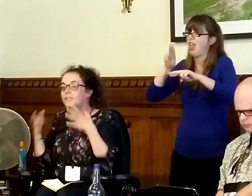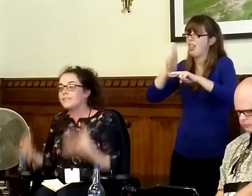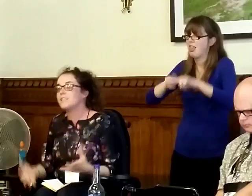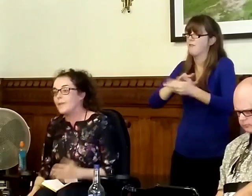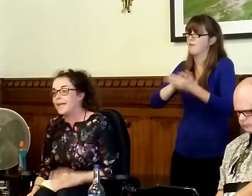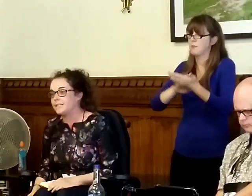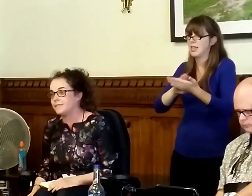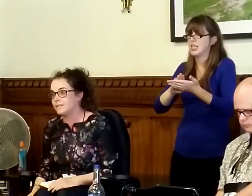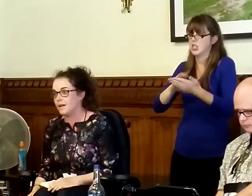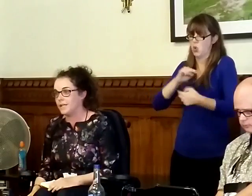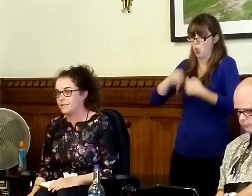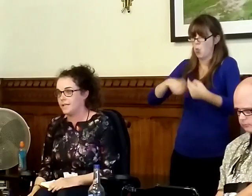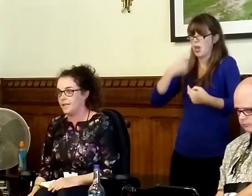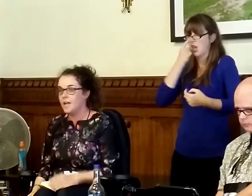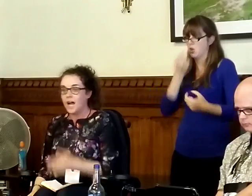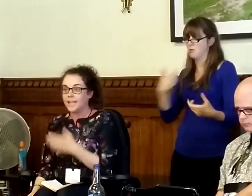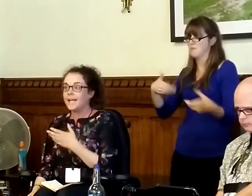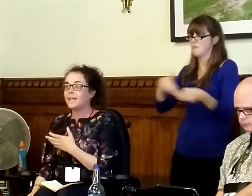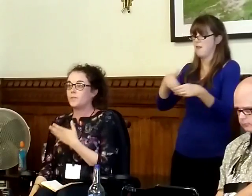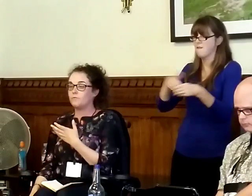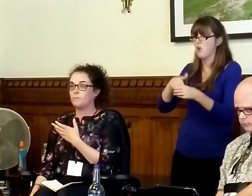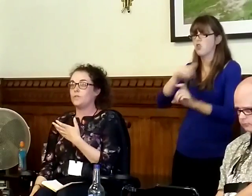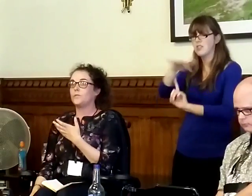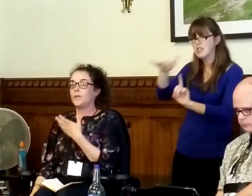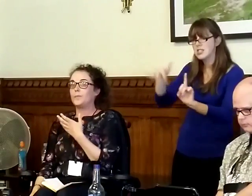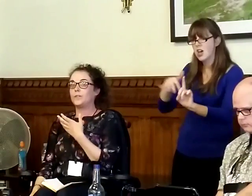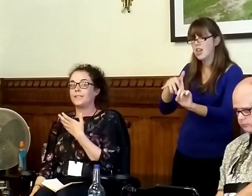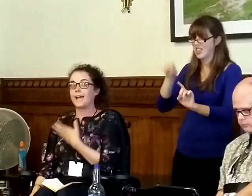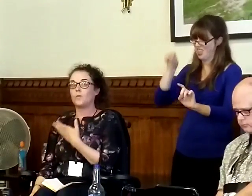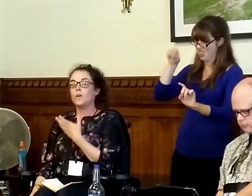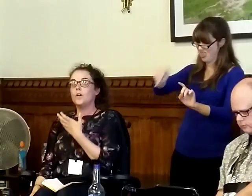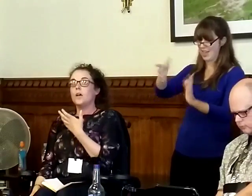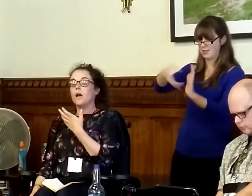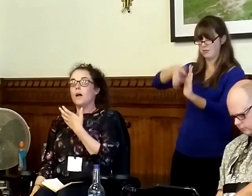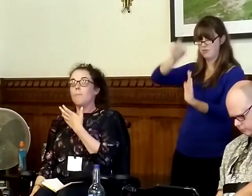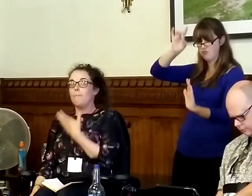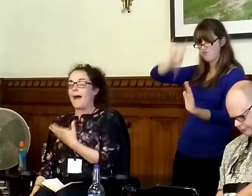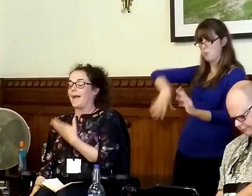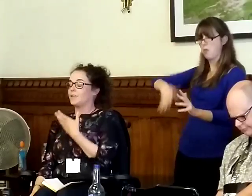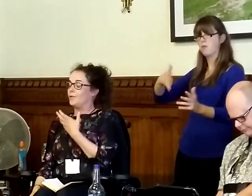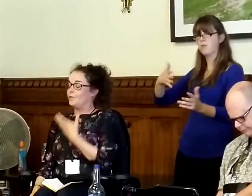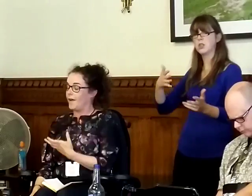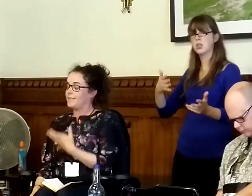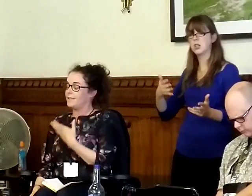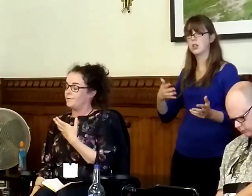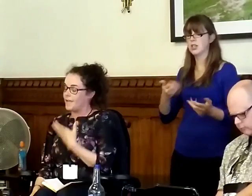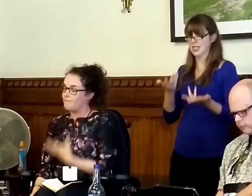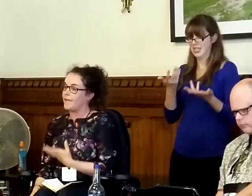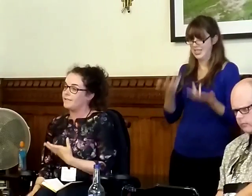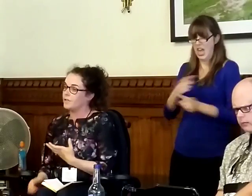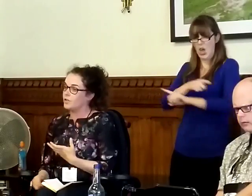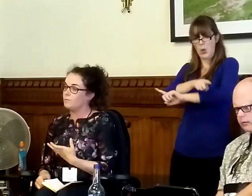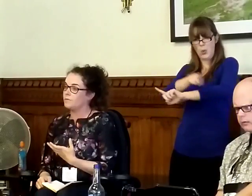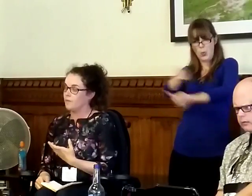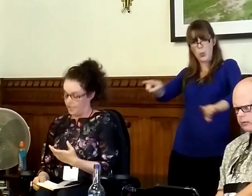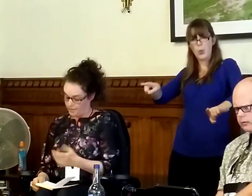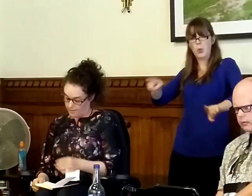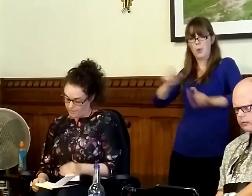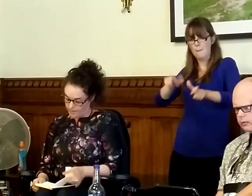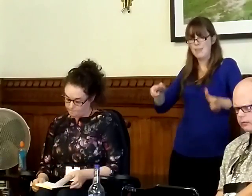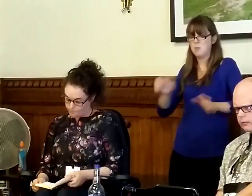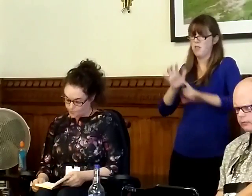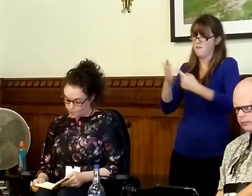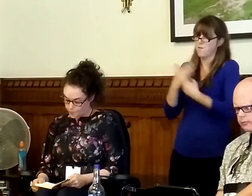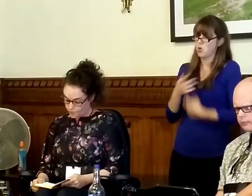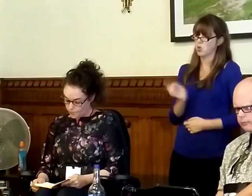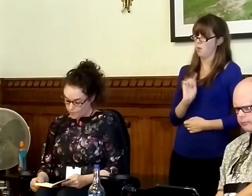to participate in society. And that has been removed. People are now back to fighting for their basic human